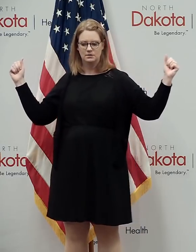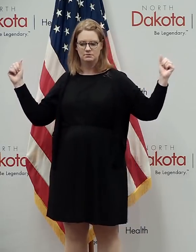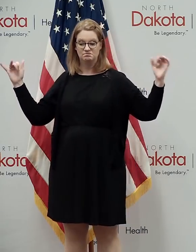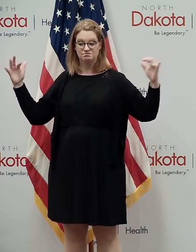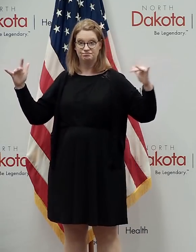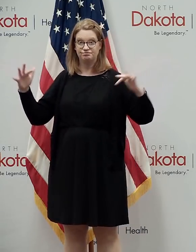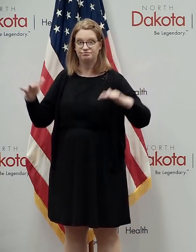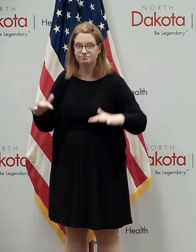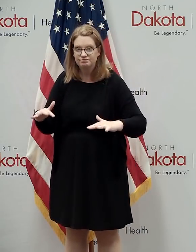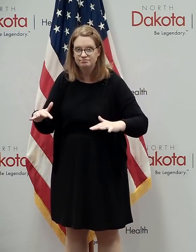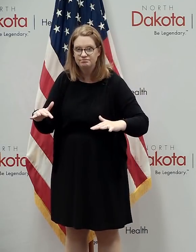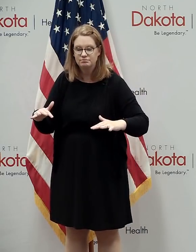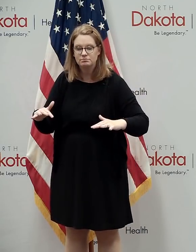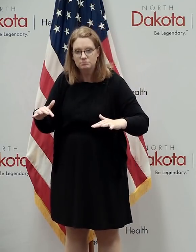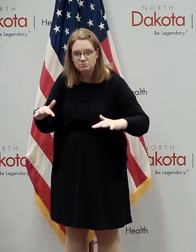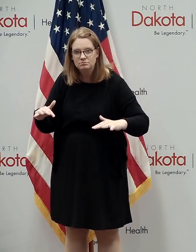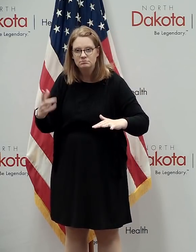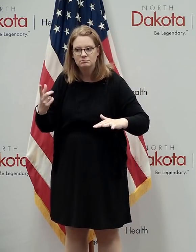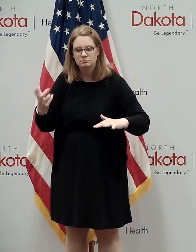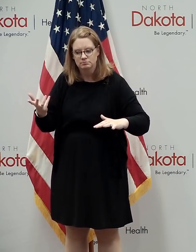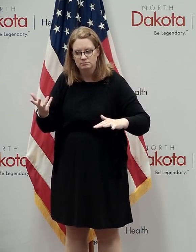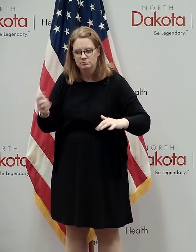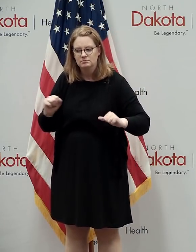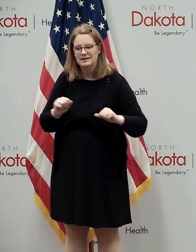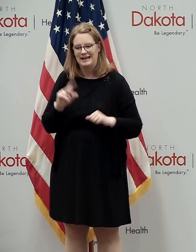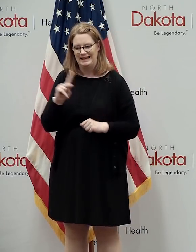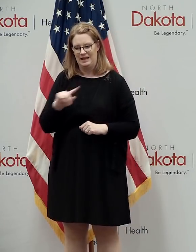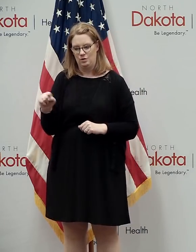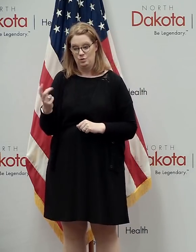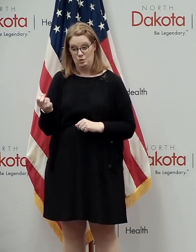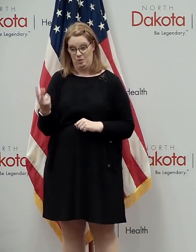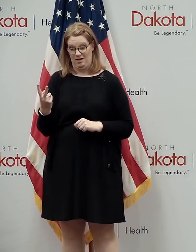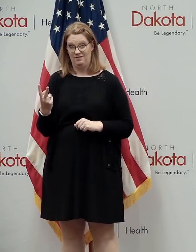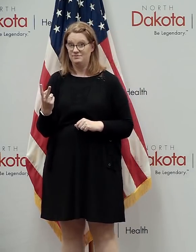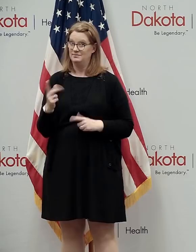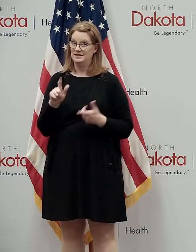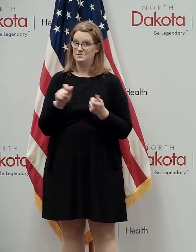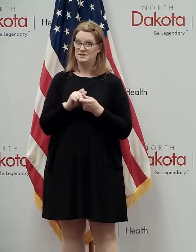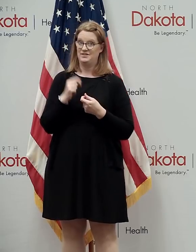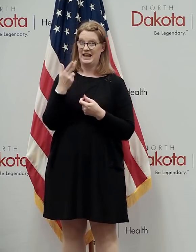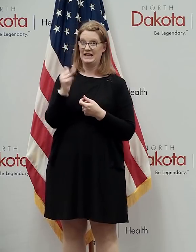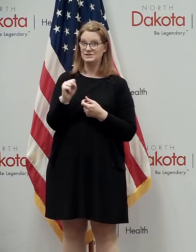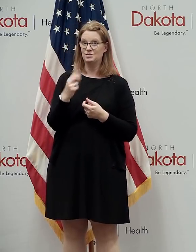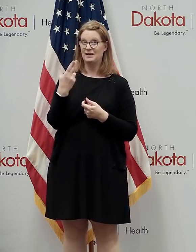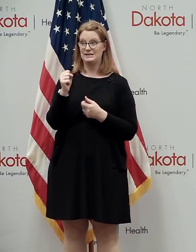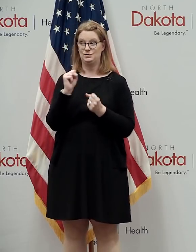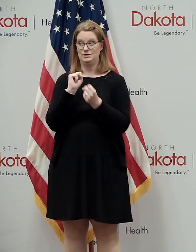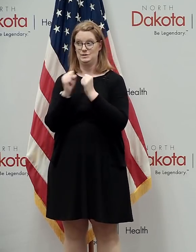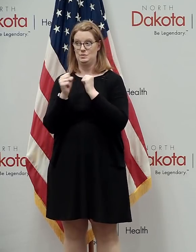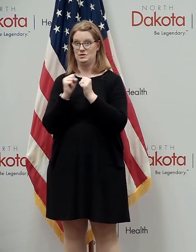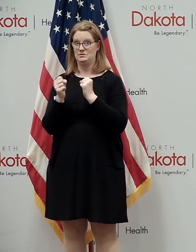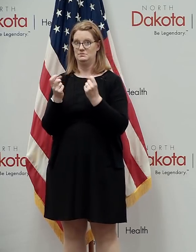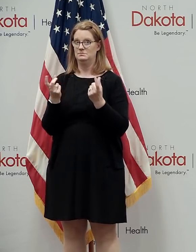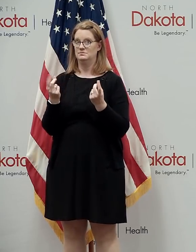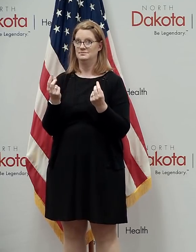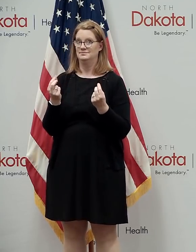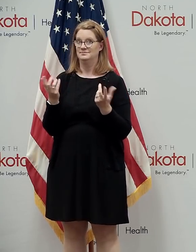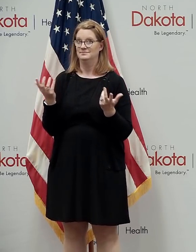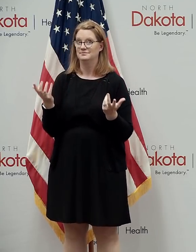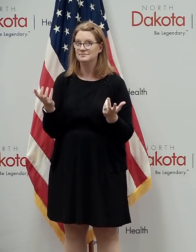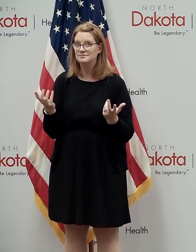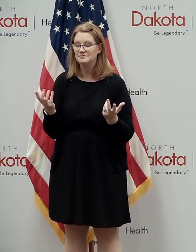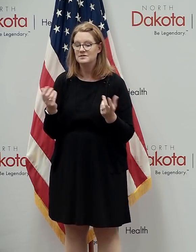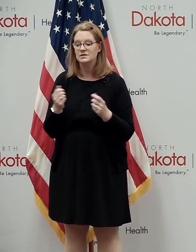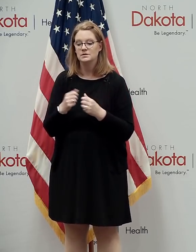coming from out of state, and how do we think about K through 12, particularly high school sports. So a lot